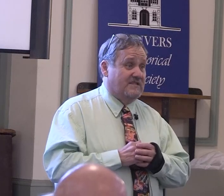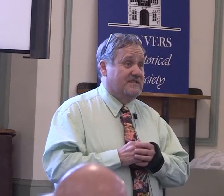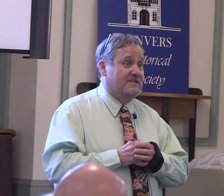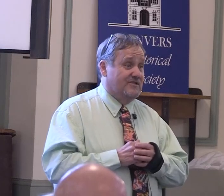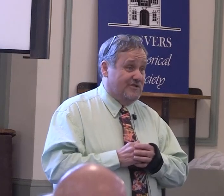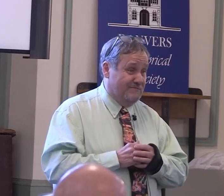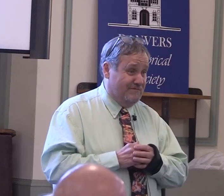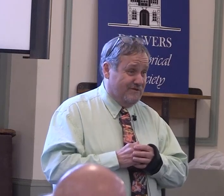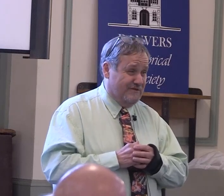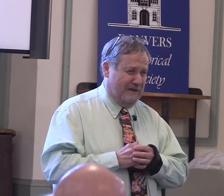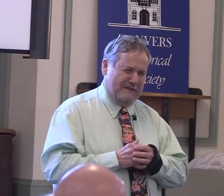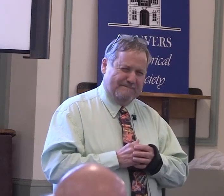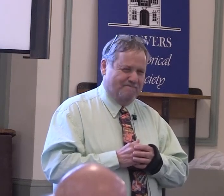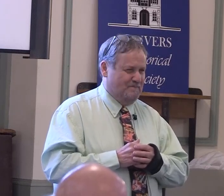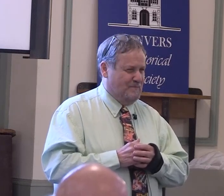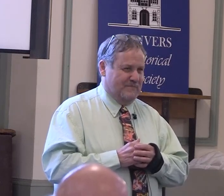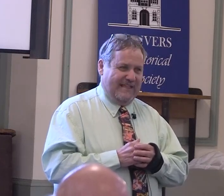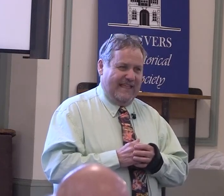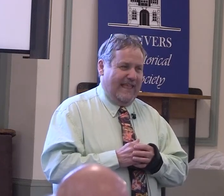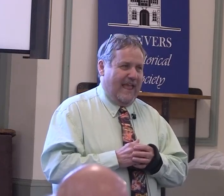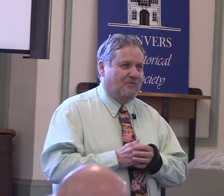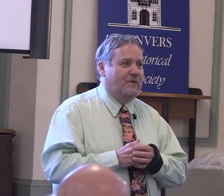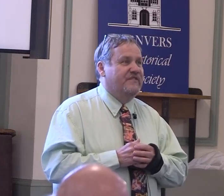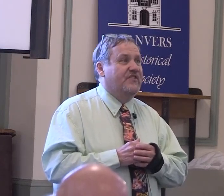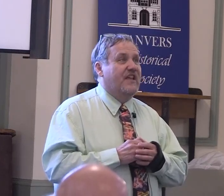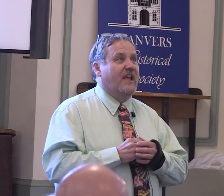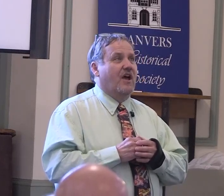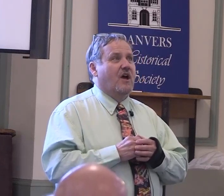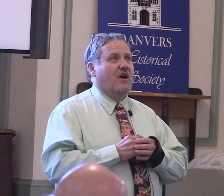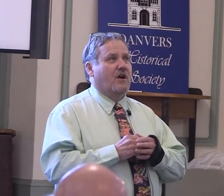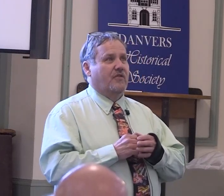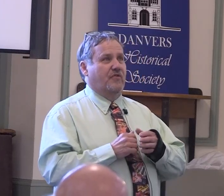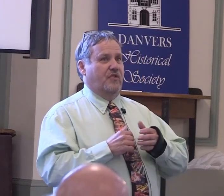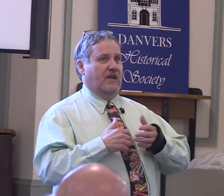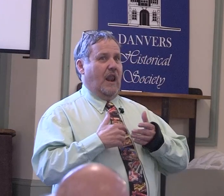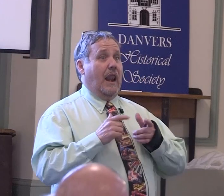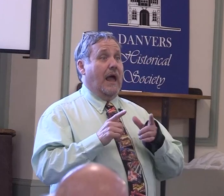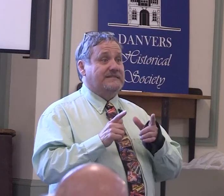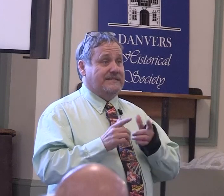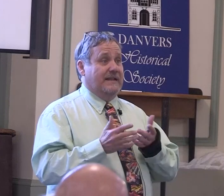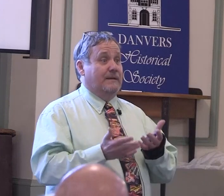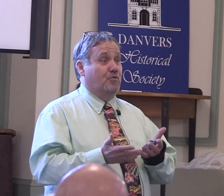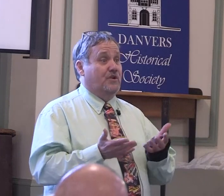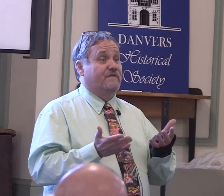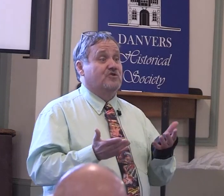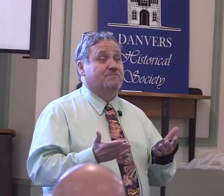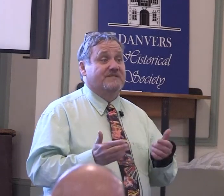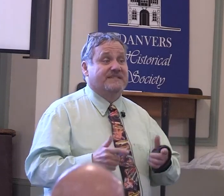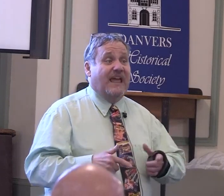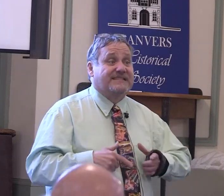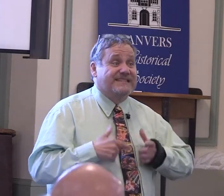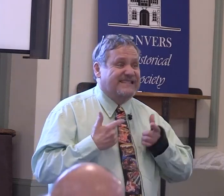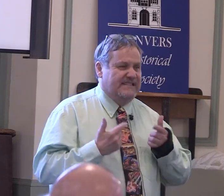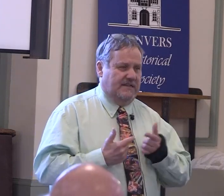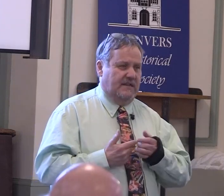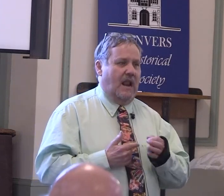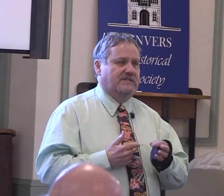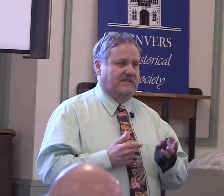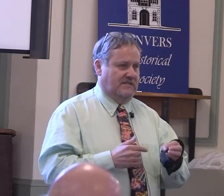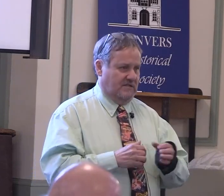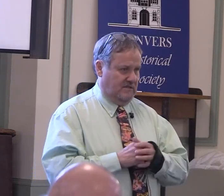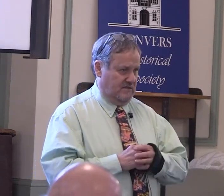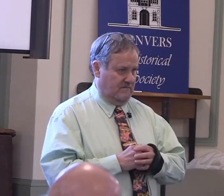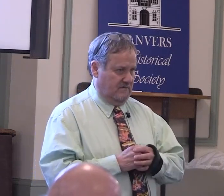1960, finding an interpreter, I don't even think the licensing board of interpreters existed